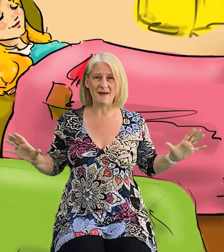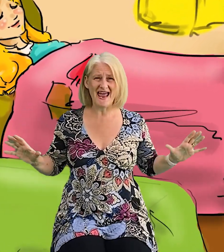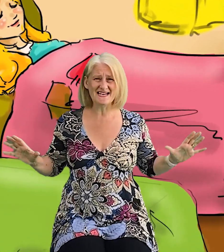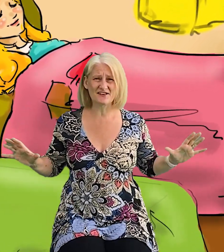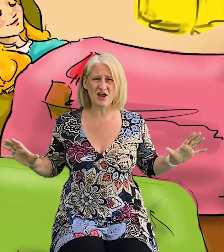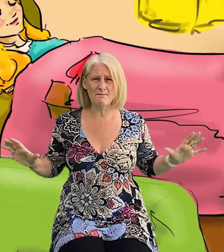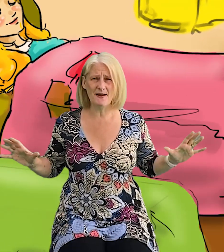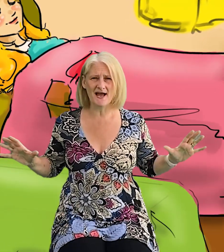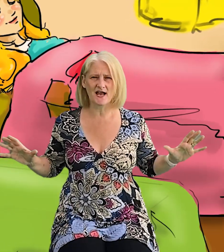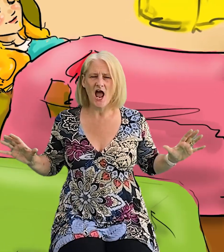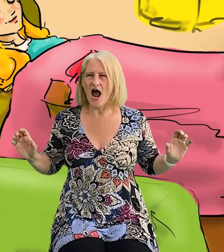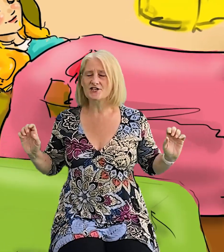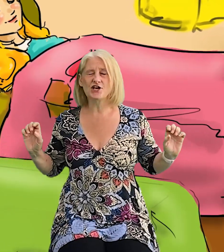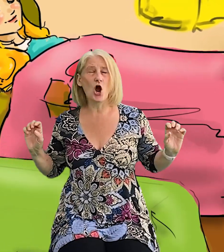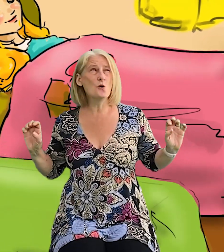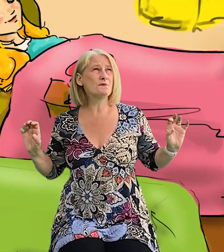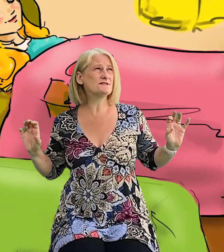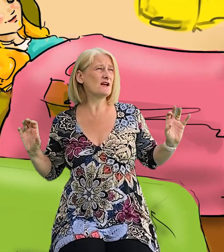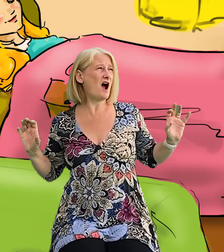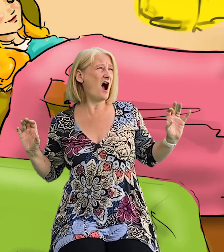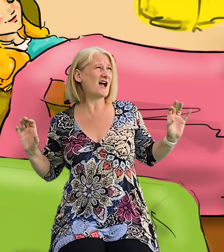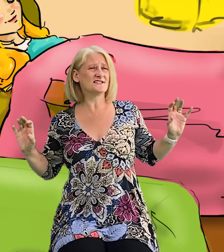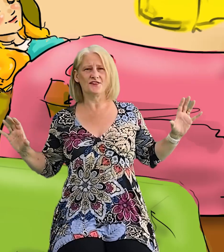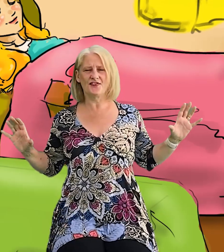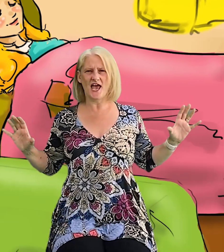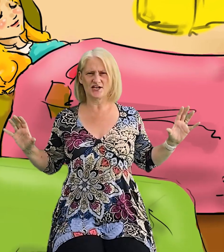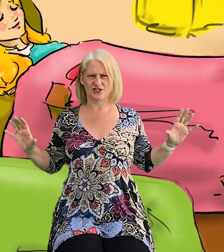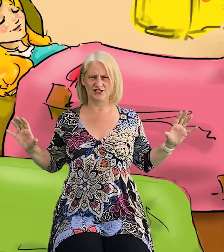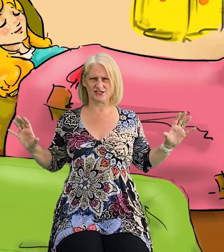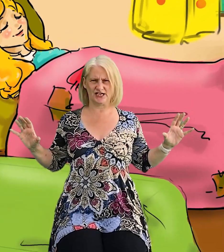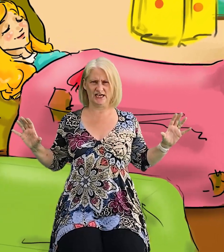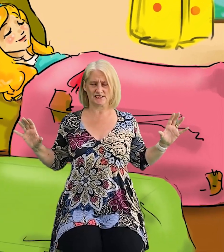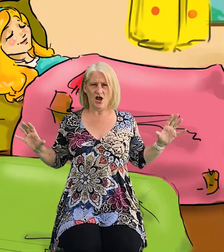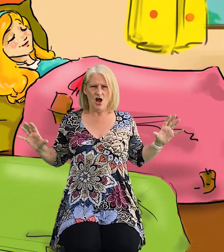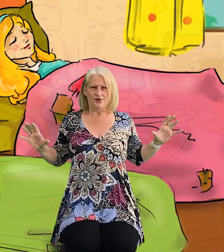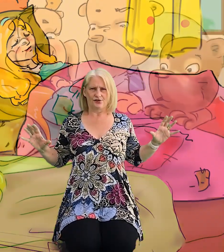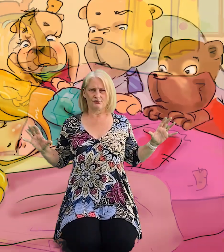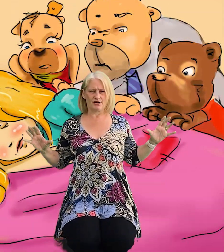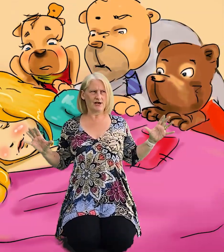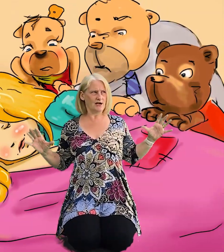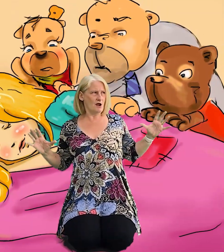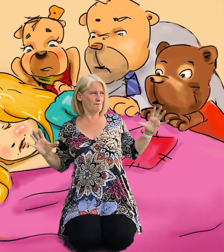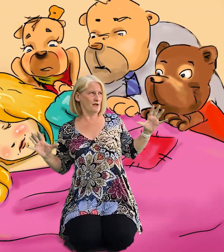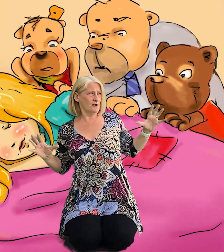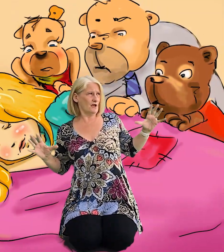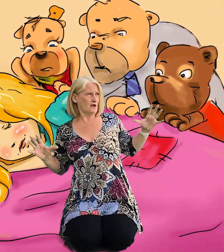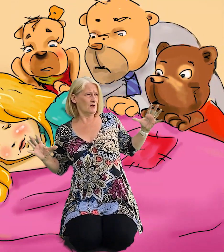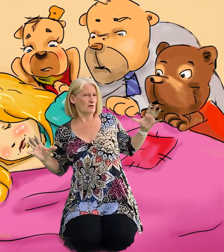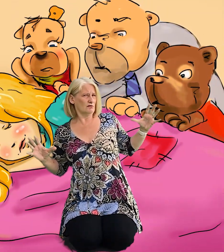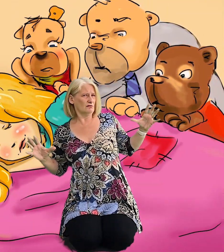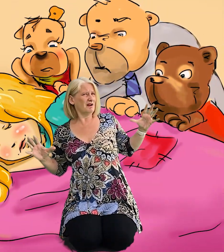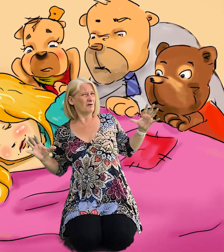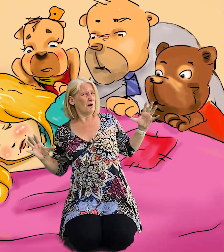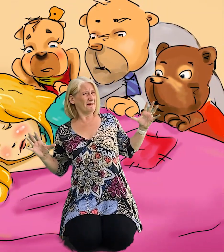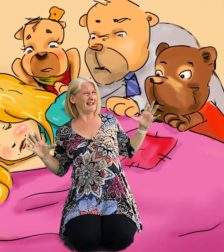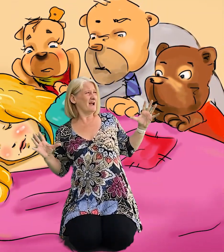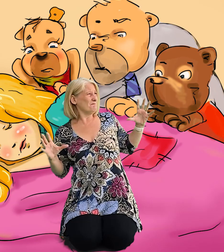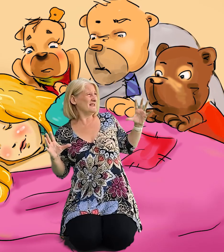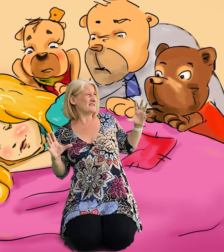bears, they've come back. And she opens her eyes and there she sees three big, well, a big, medium,